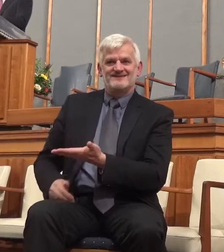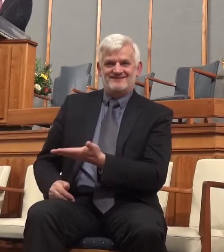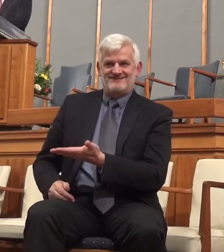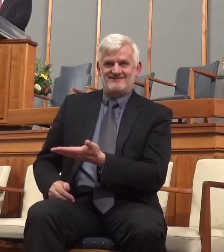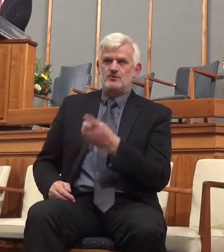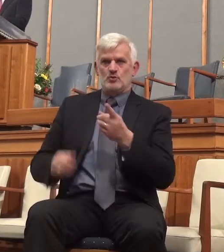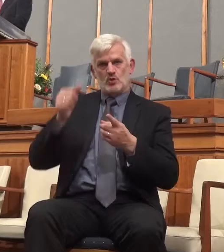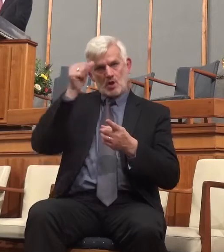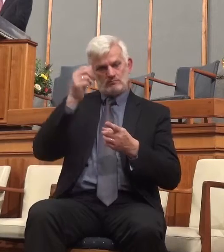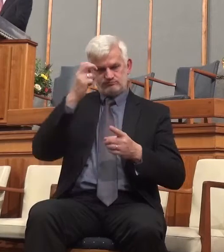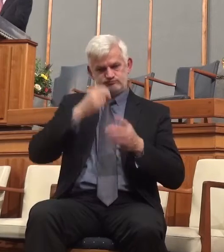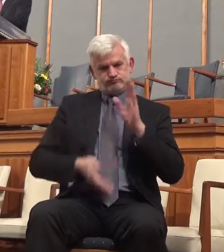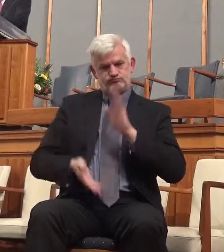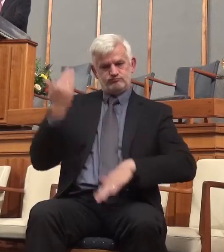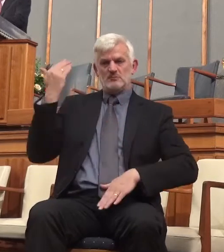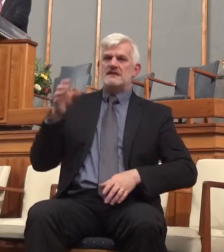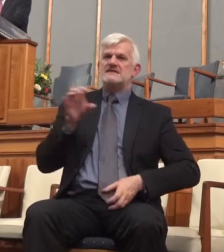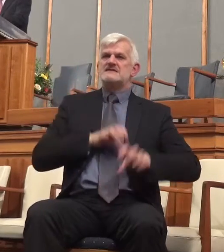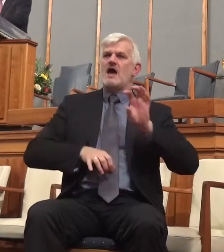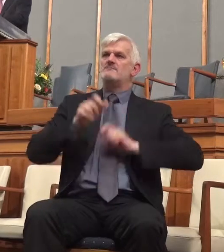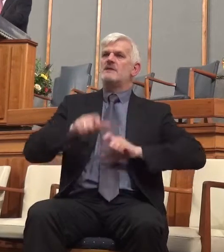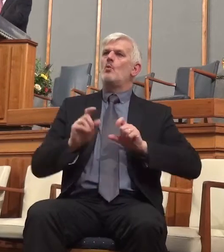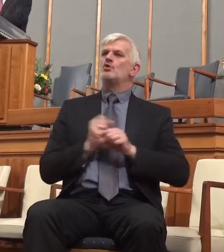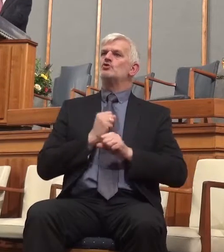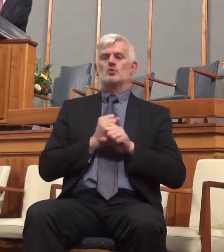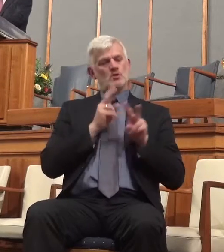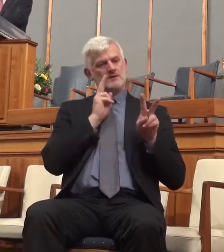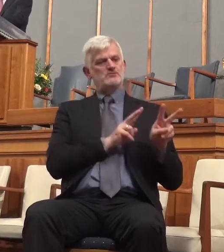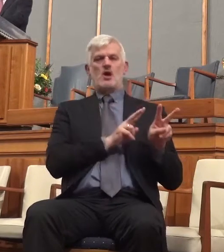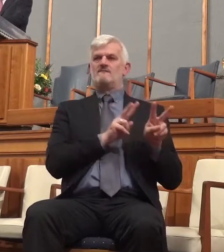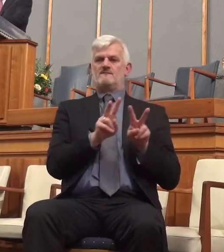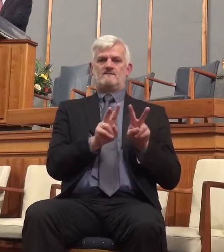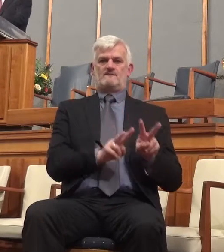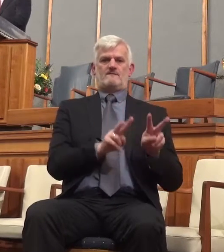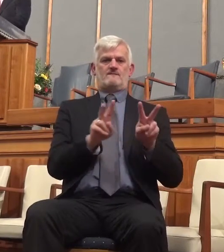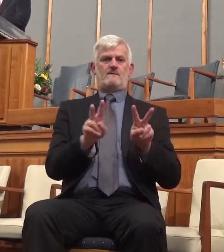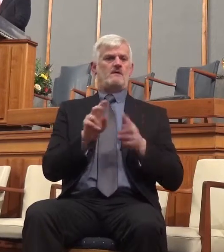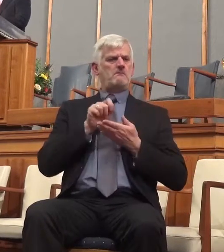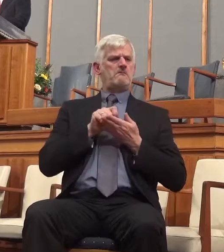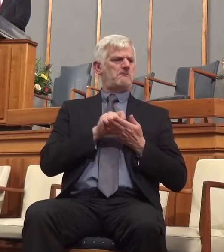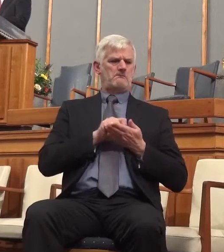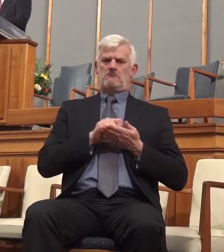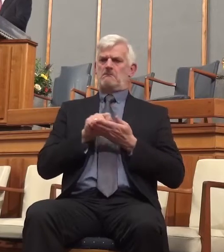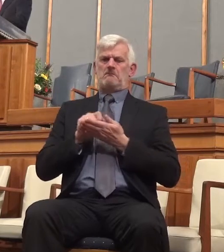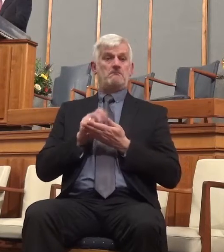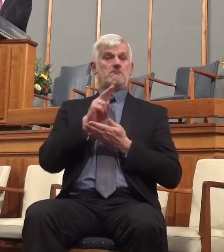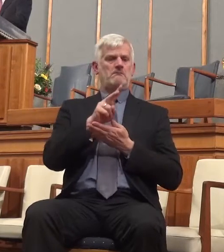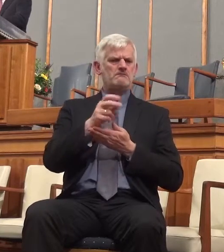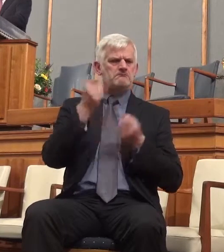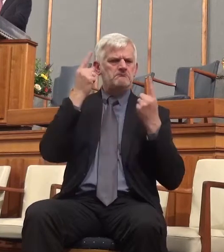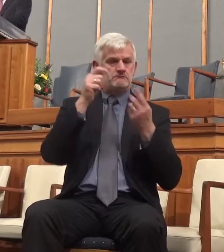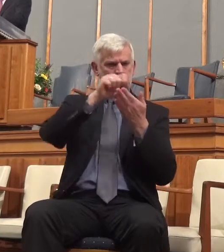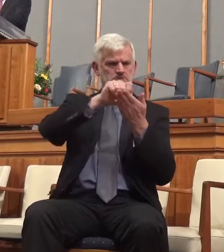What did they do? They observed. And they saw many things, phenomena, that they didn't understand. And